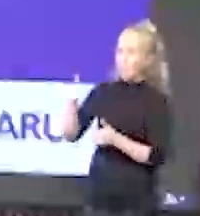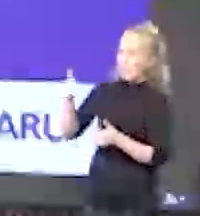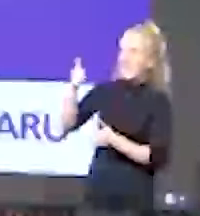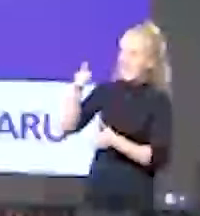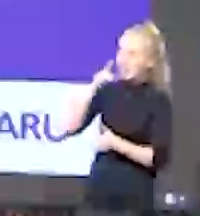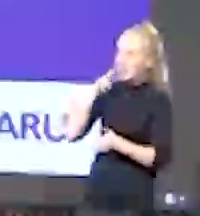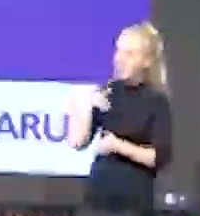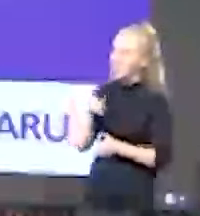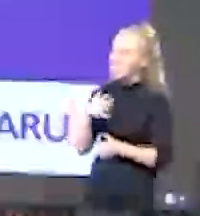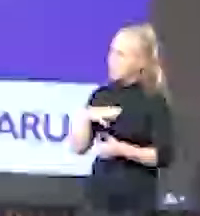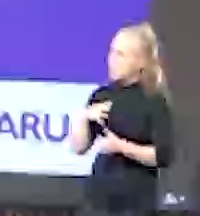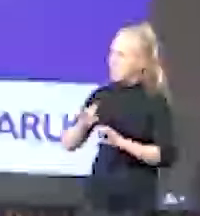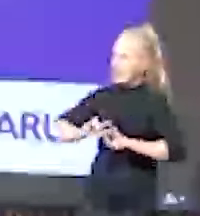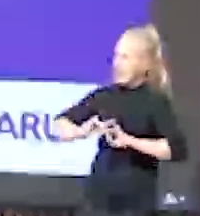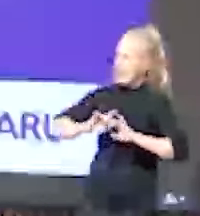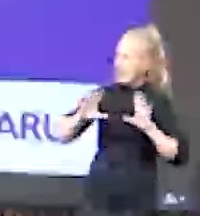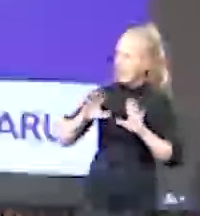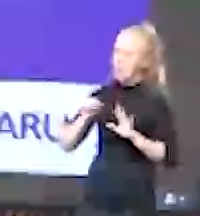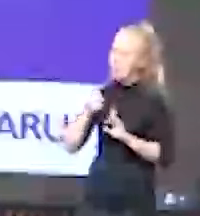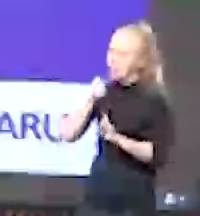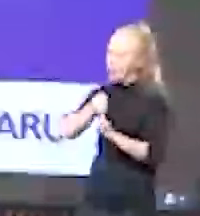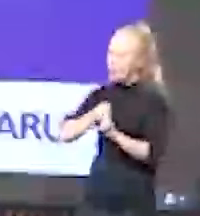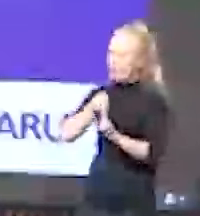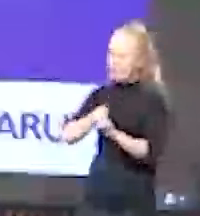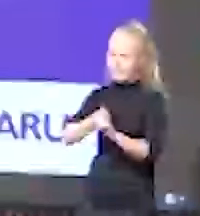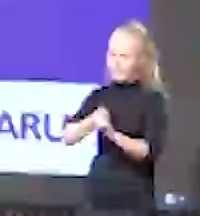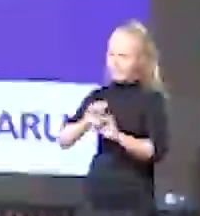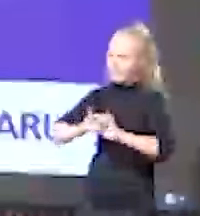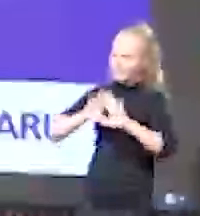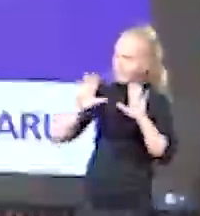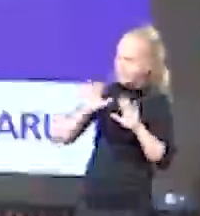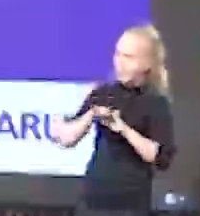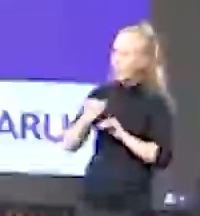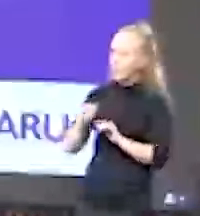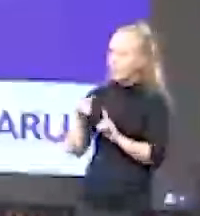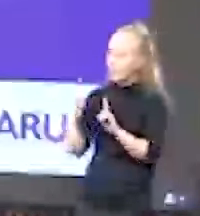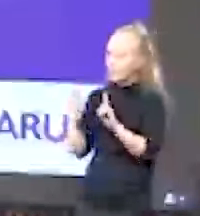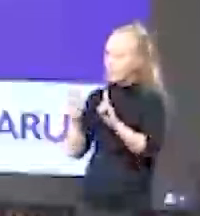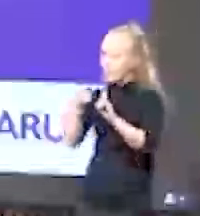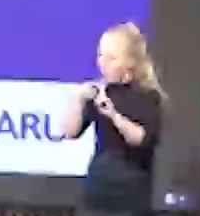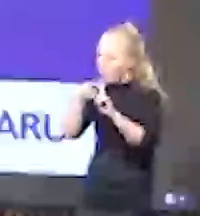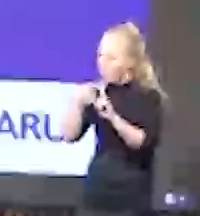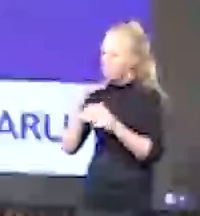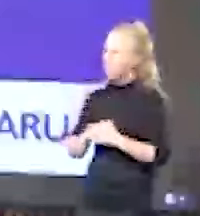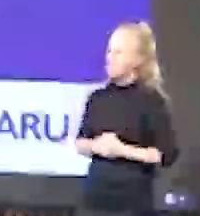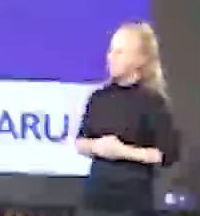you've really got to be sharp in your advocacy. You've really got to have a clear sense of what it is you're trying to do and get there. A good friend of mine